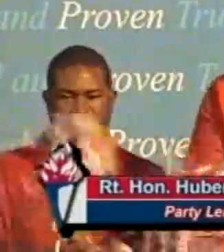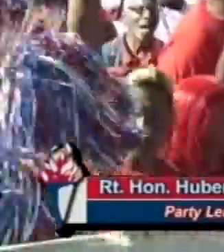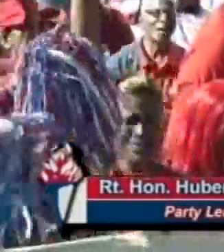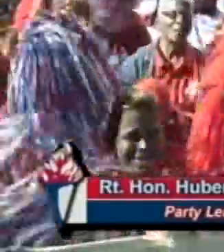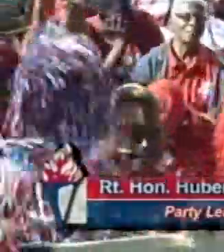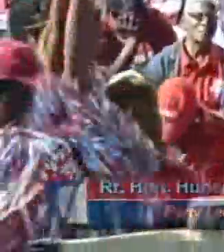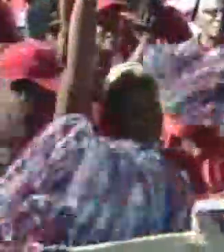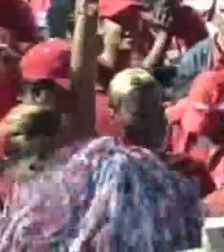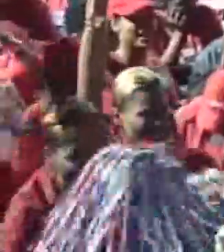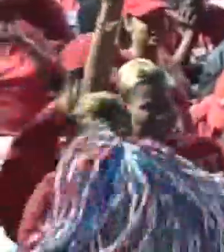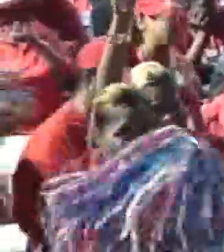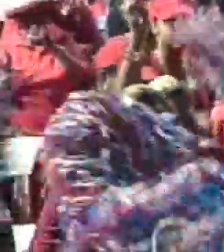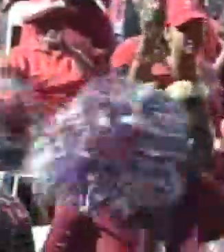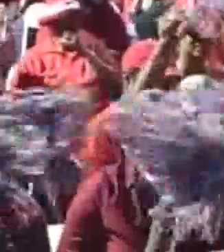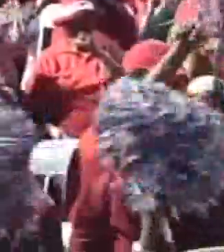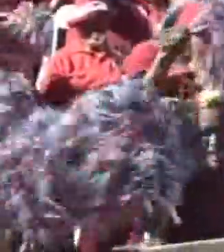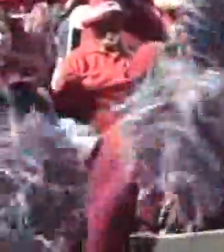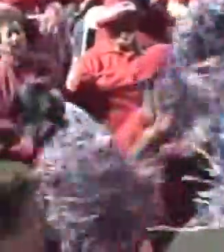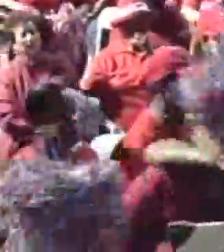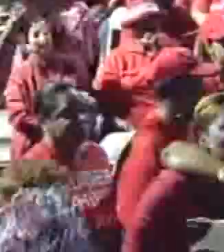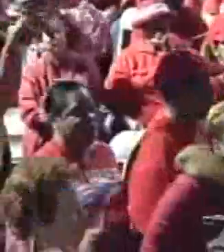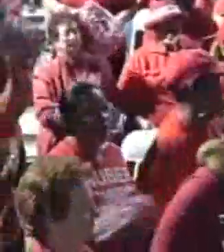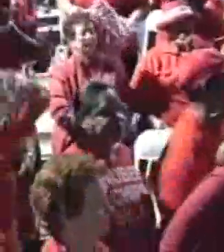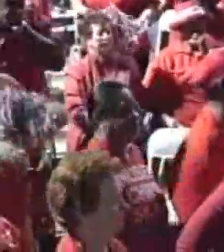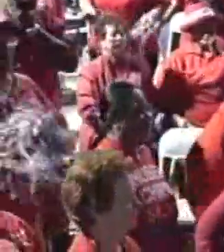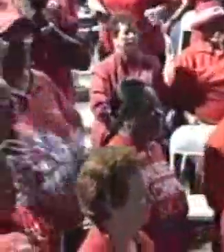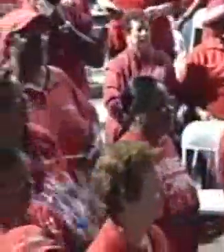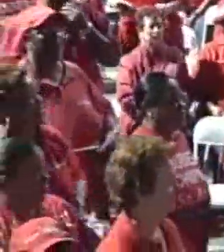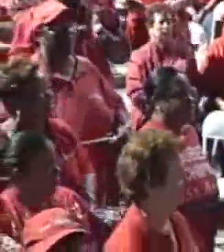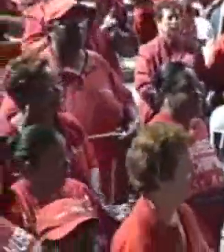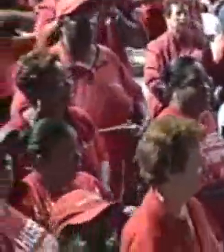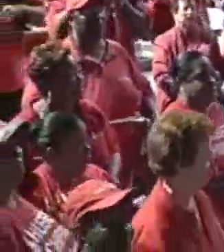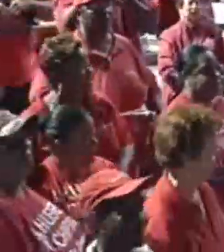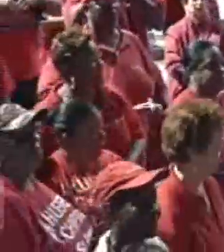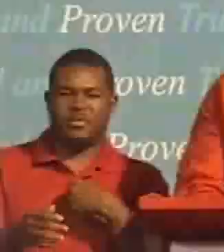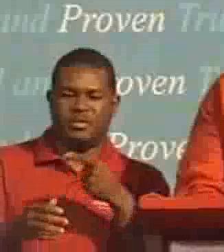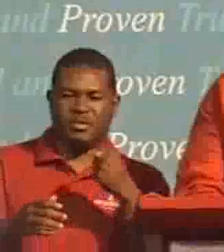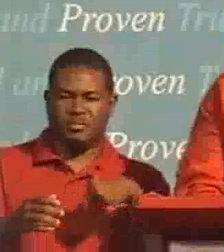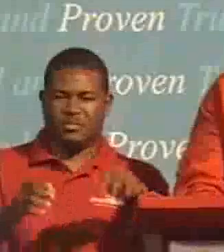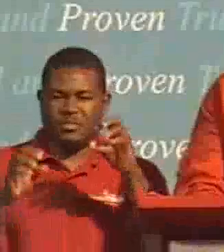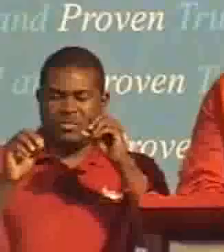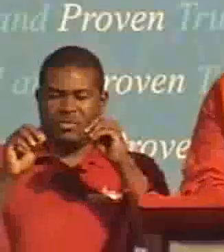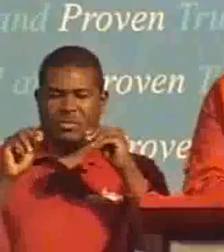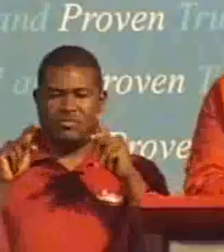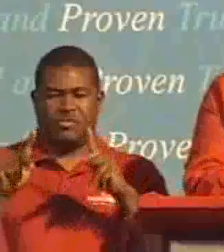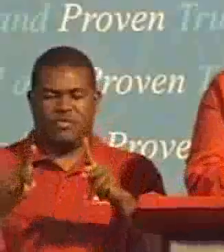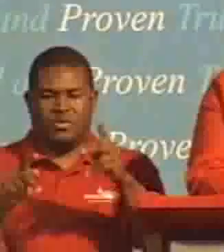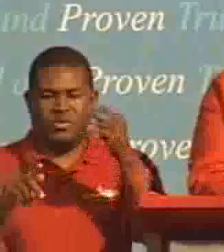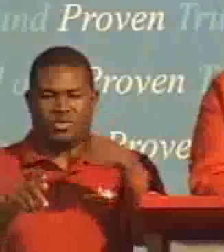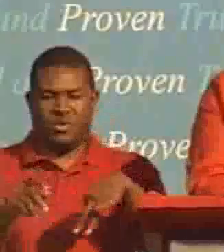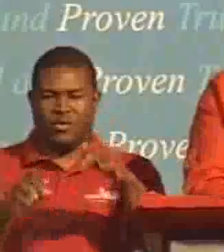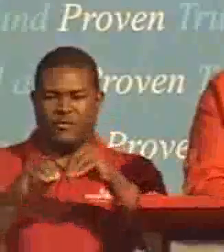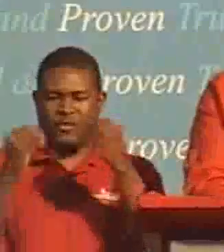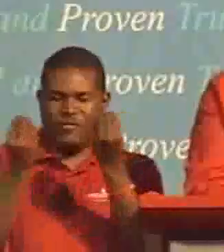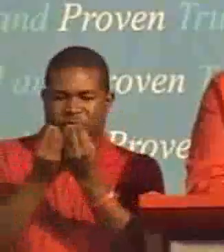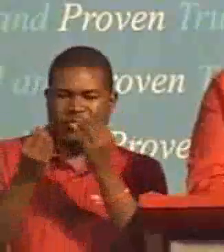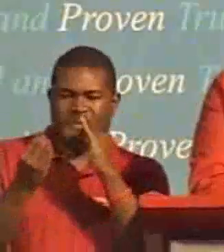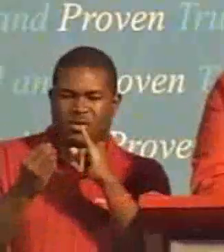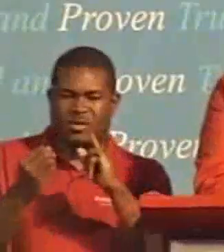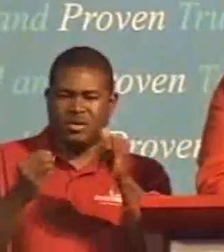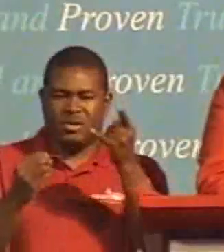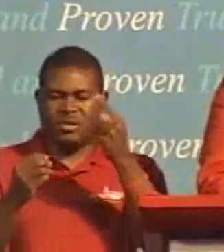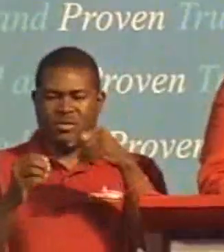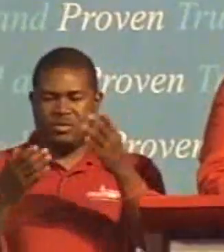is on the move. You know, for me, the privilege of office, it's the privilege of serving the Bahamian